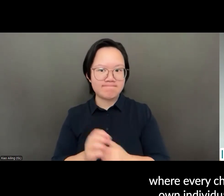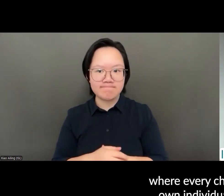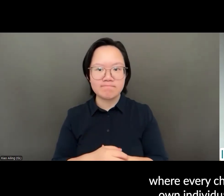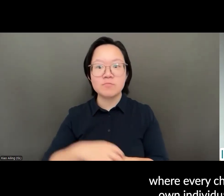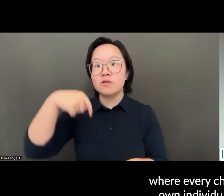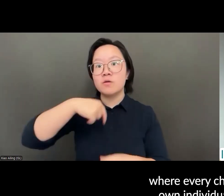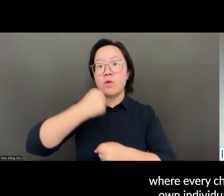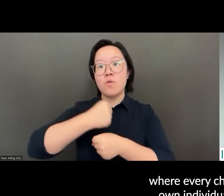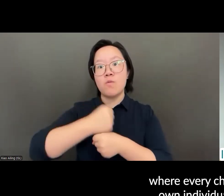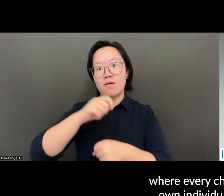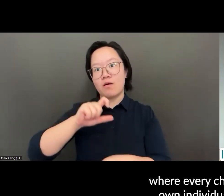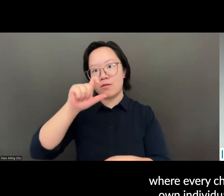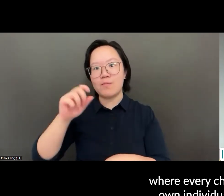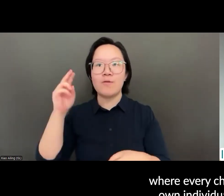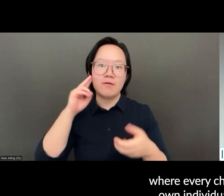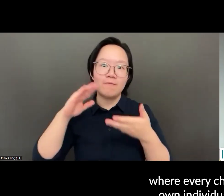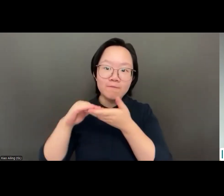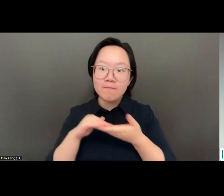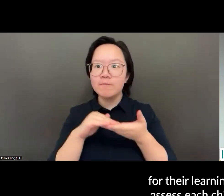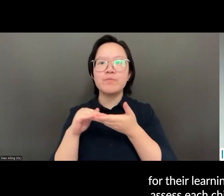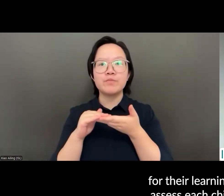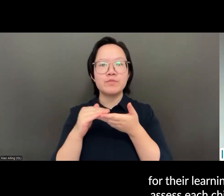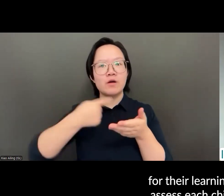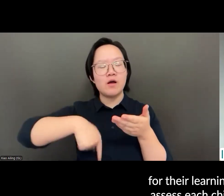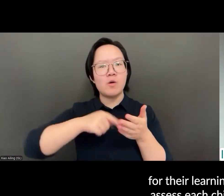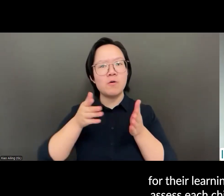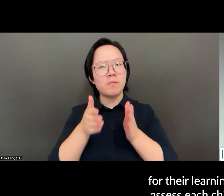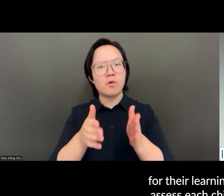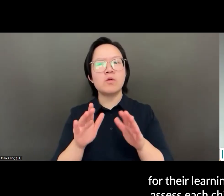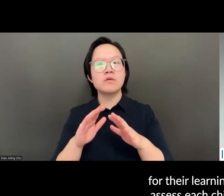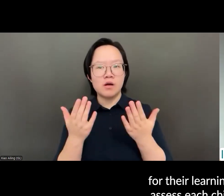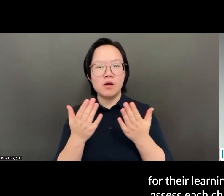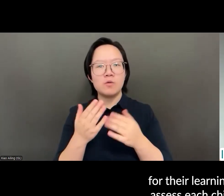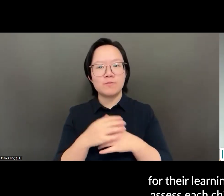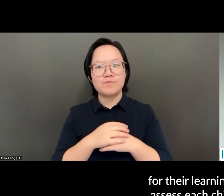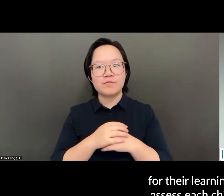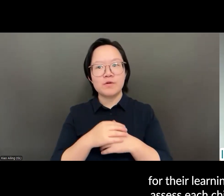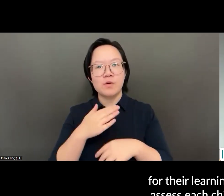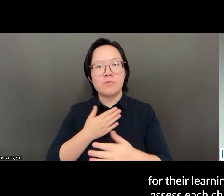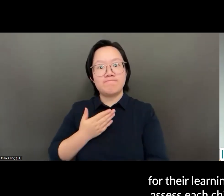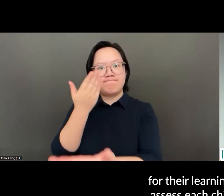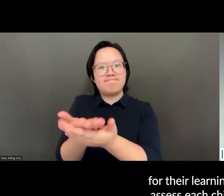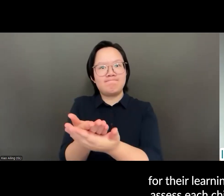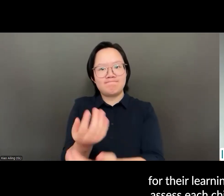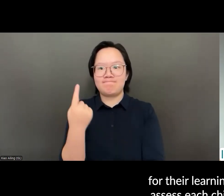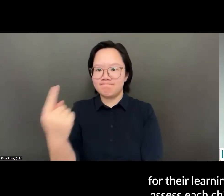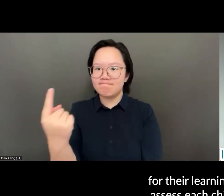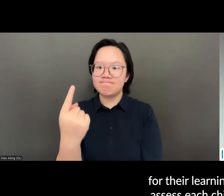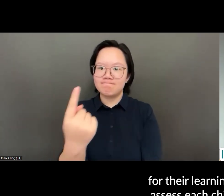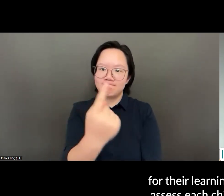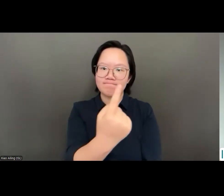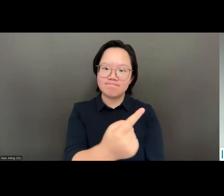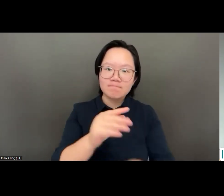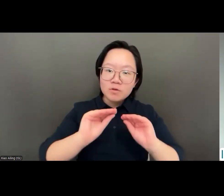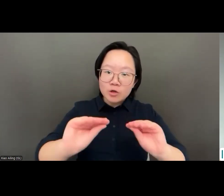have their own individualized plans for their learnings, where